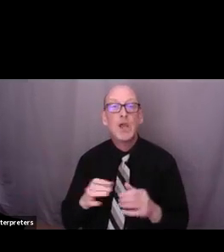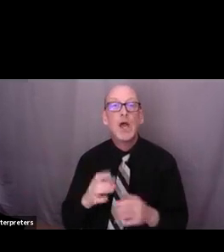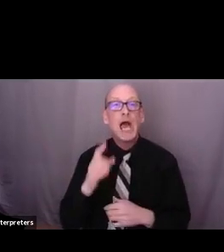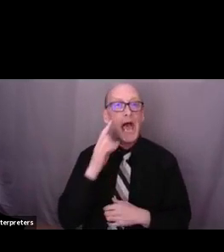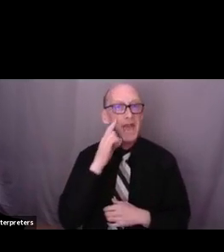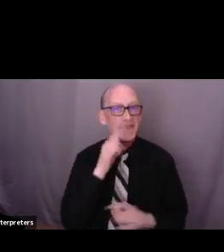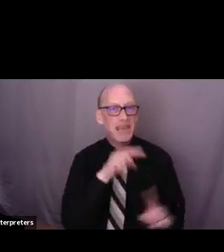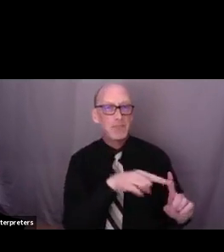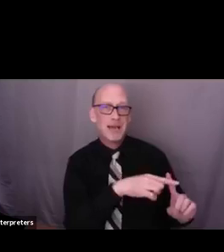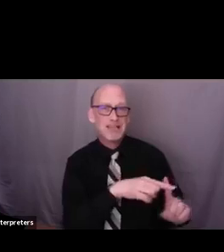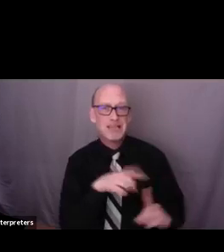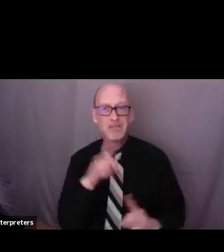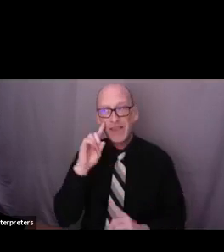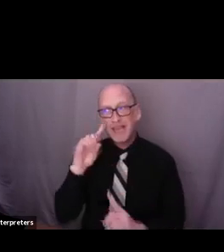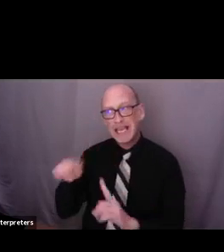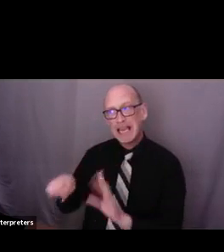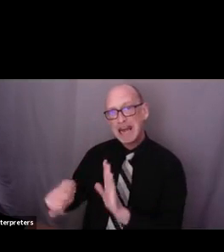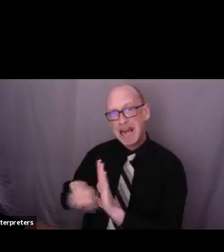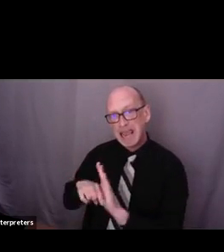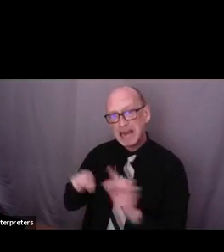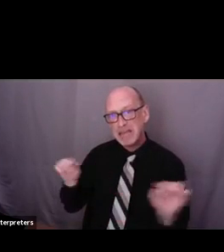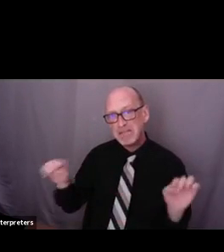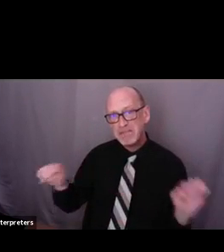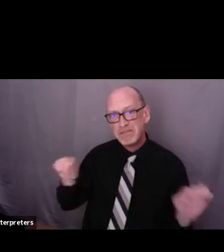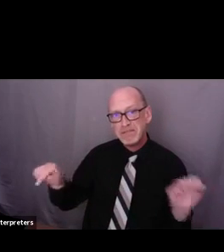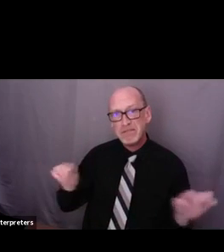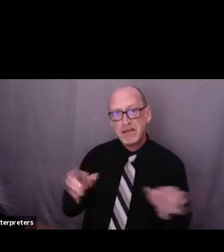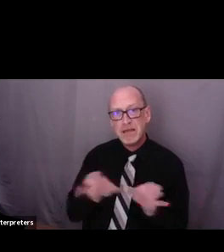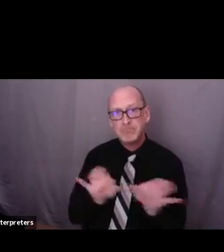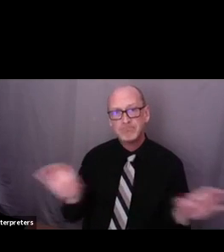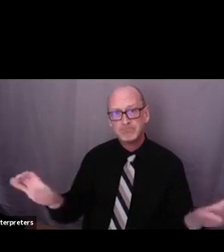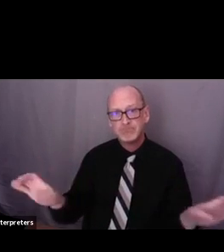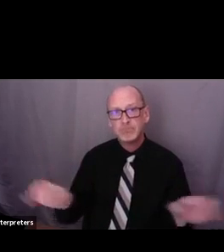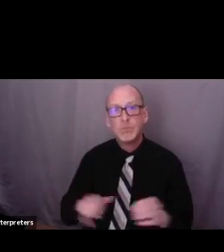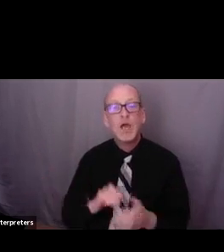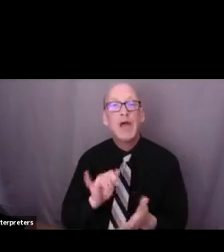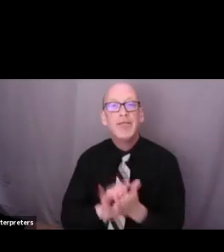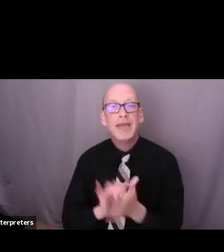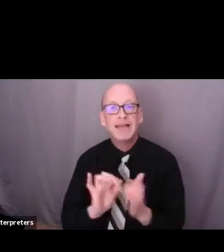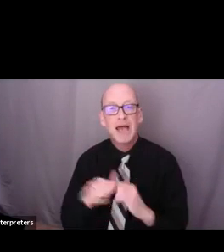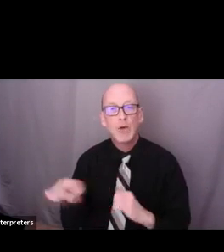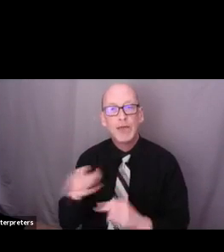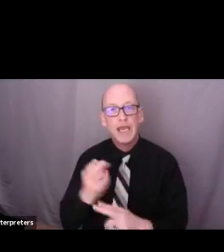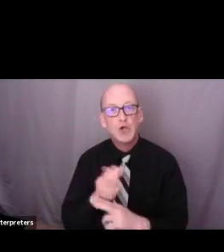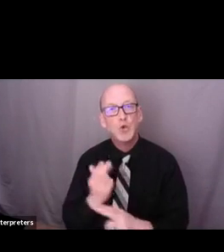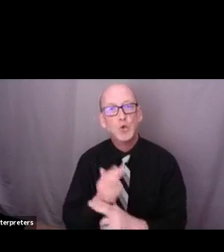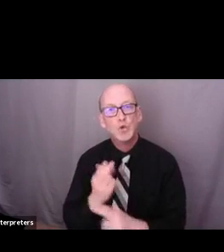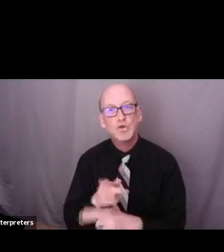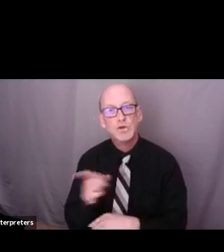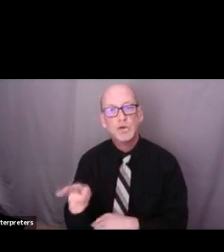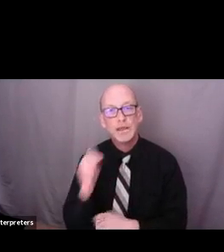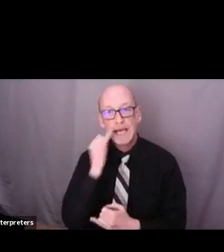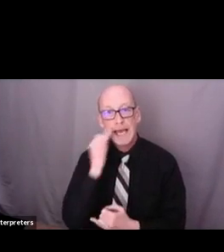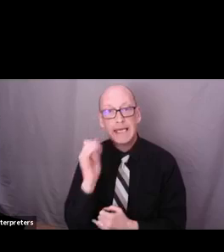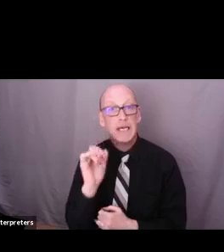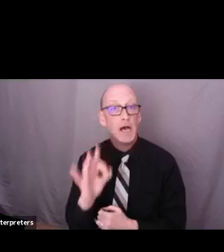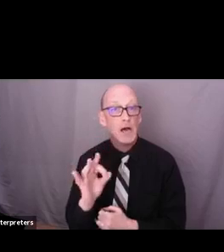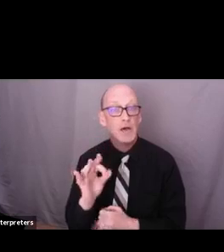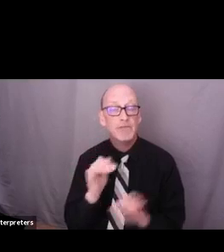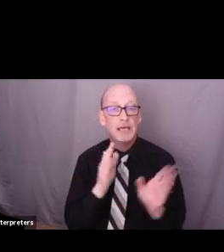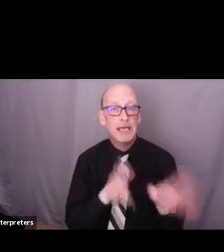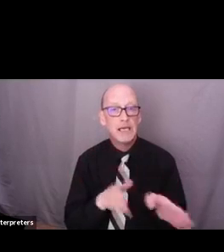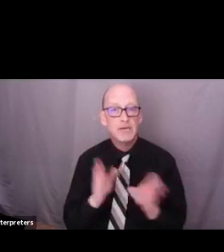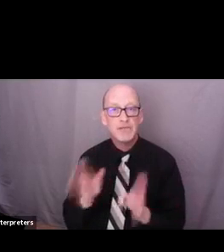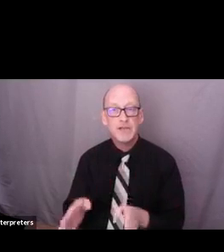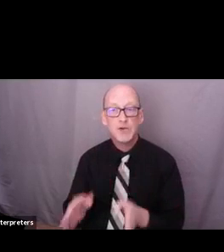these are negative. And they would separate both of them out. So that's how they were utilizing the idea of individuals with